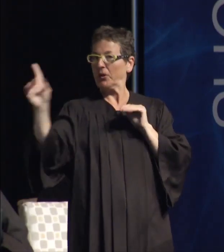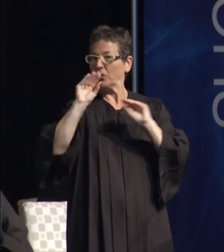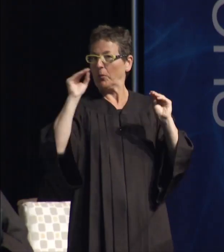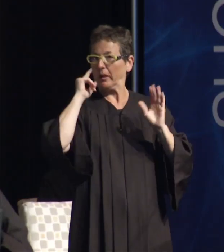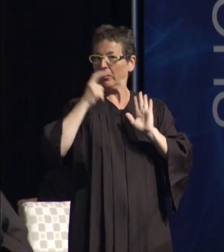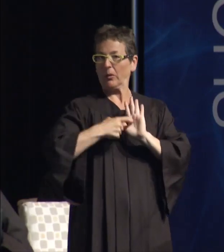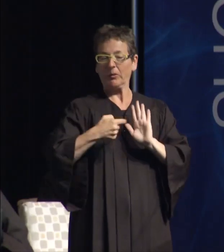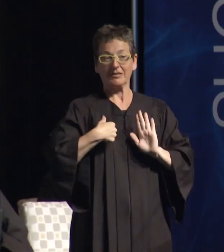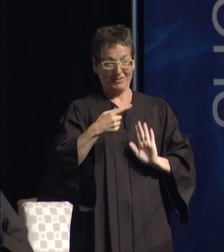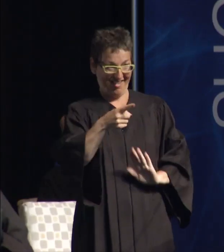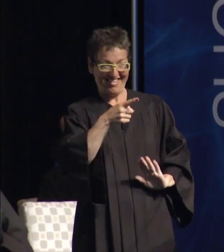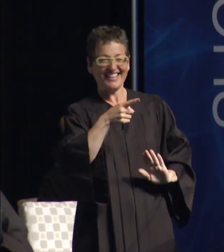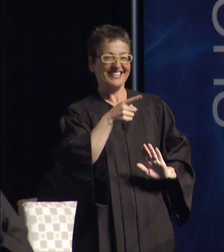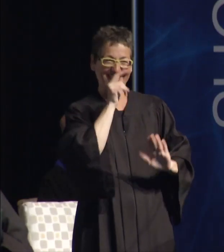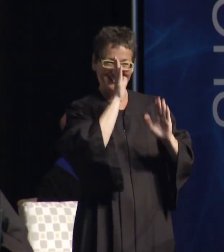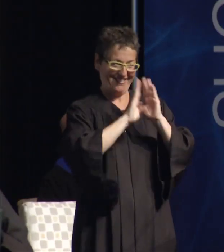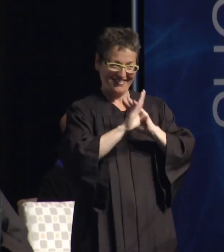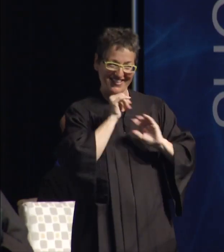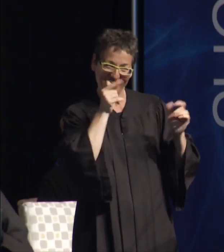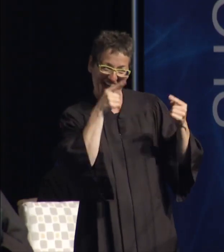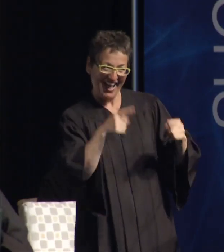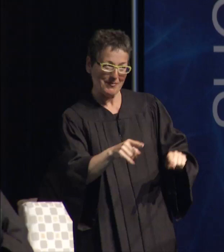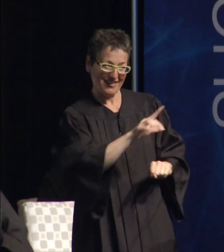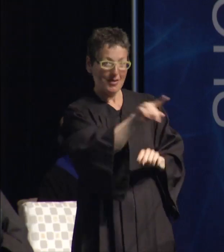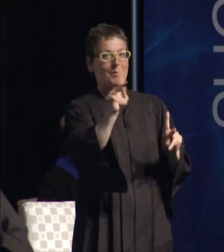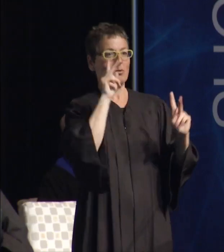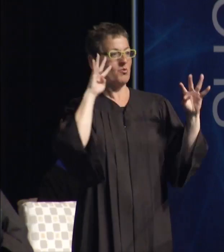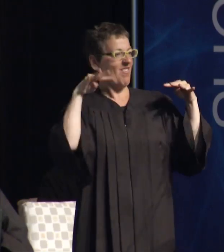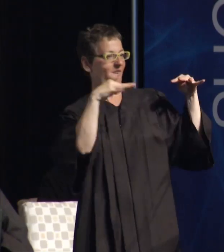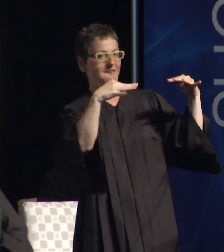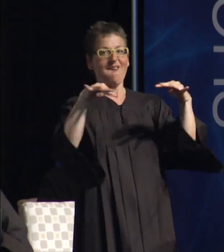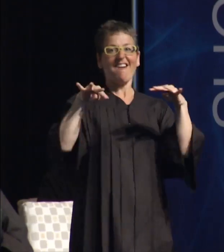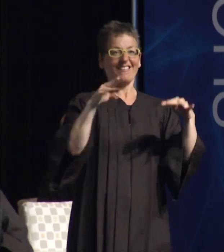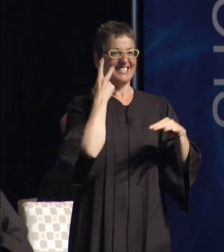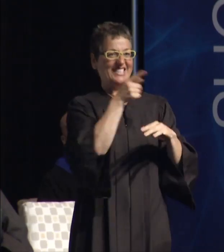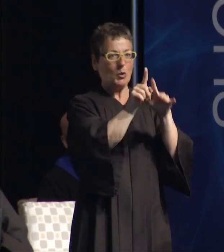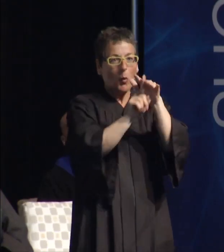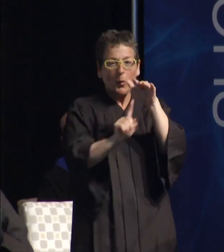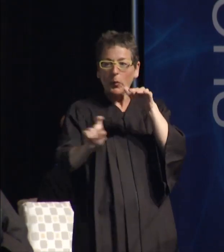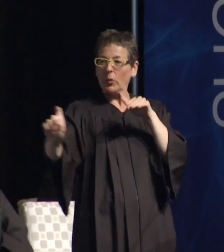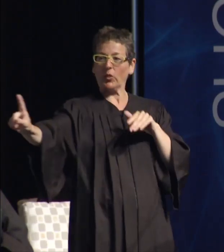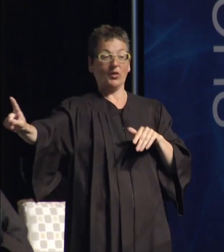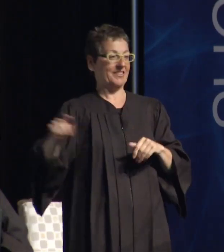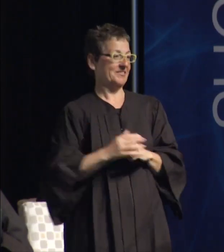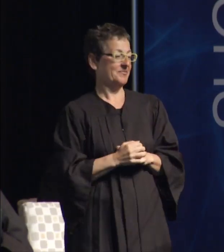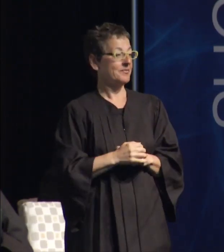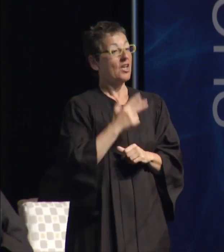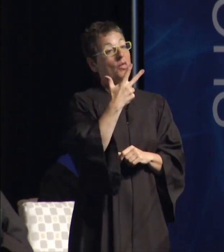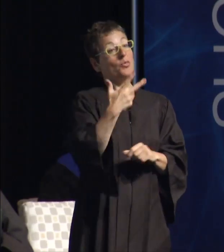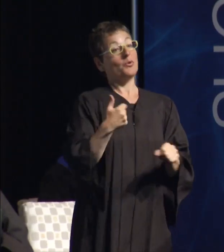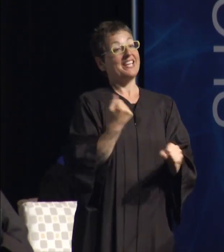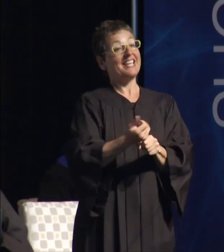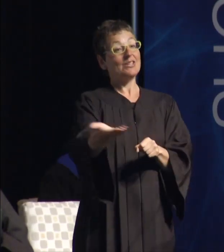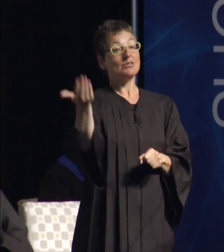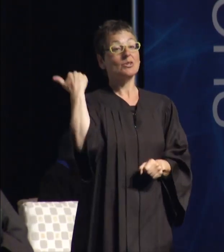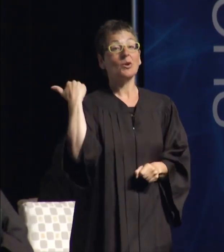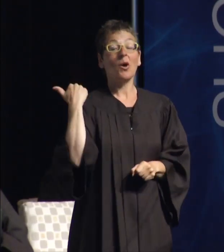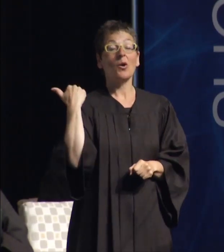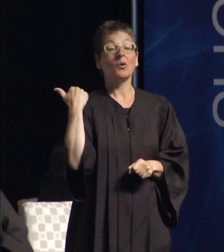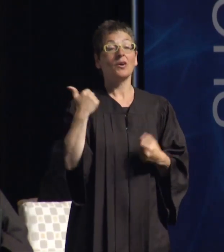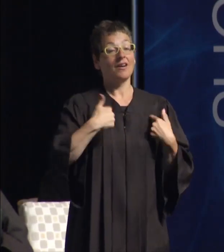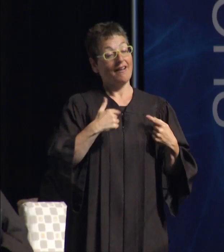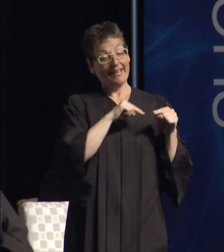noticing. Not happening. Now everybody will see you get up to leave. 3 years ago, I was sitting in those seats at my